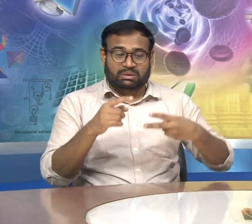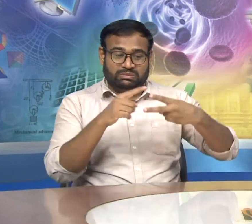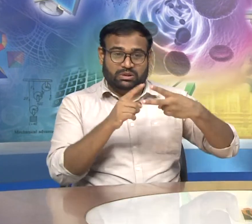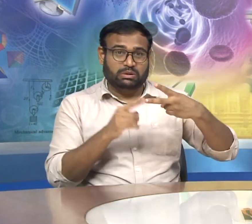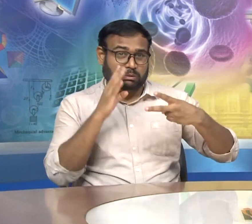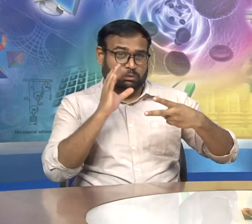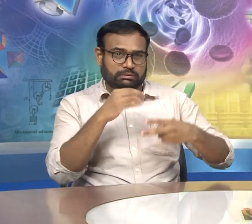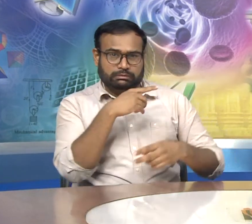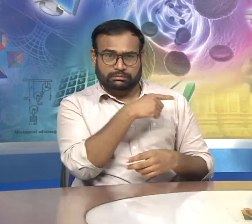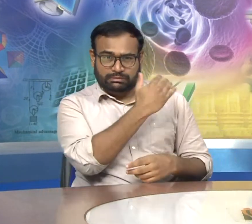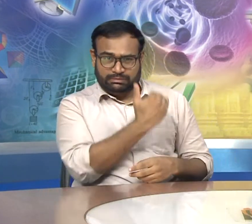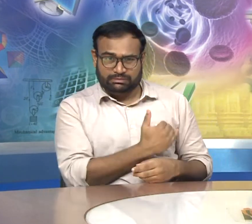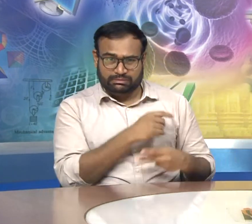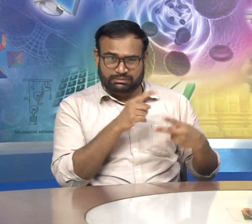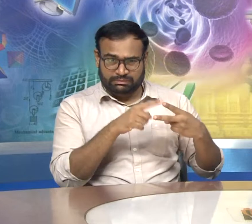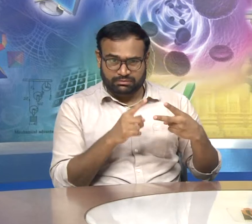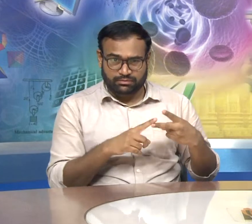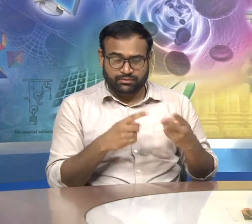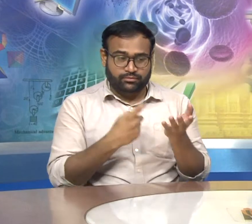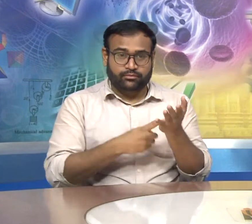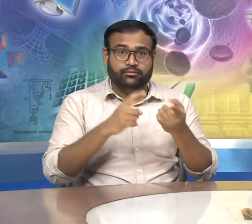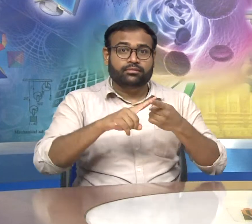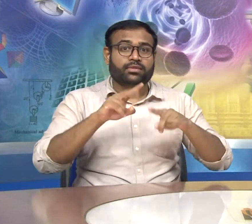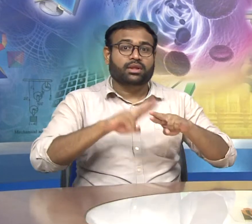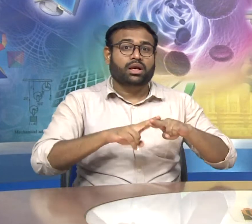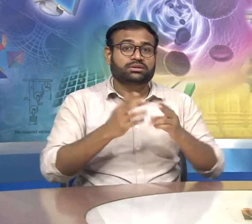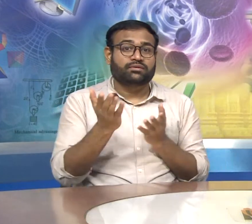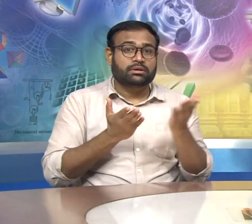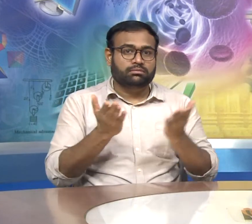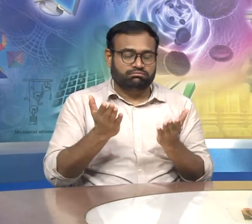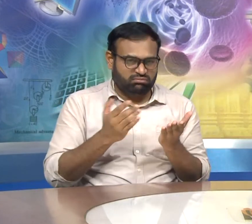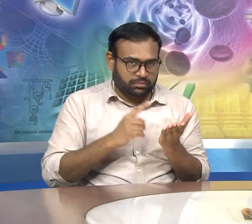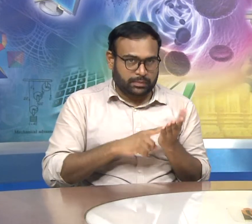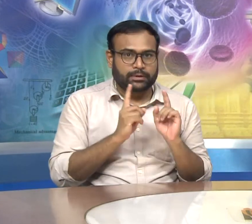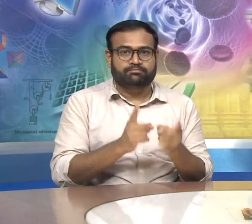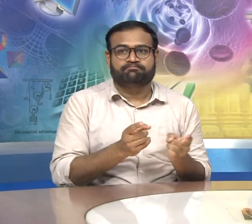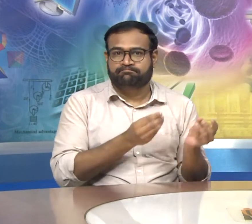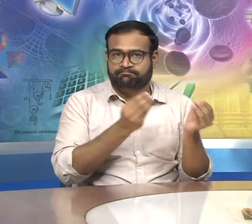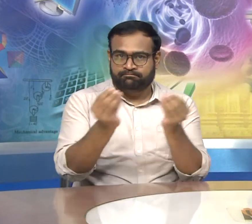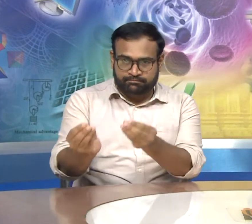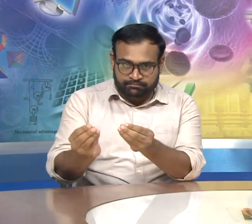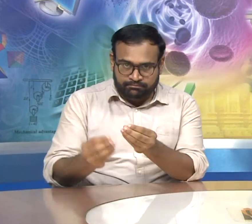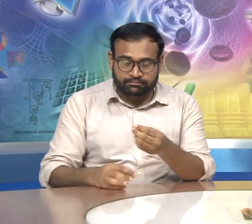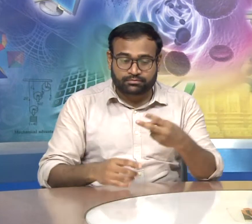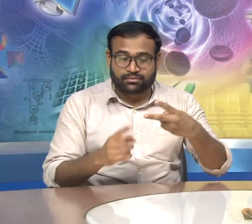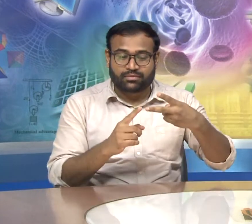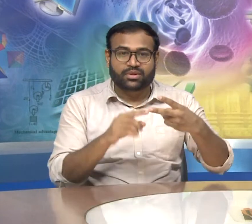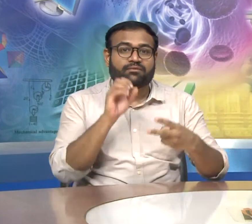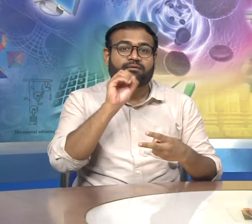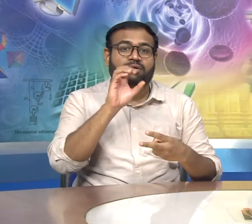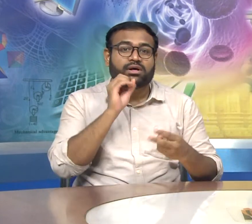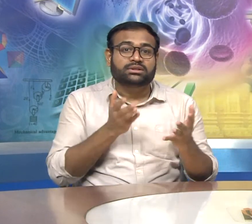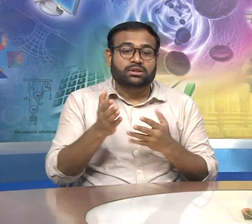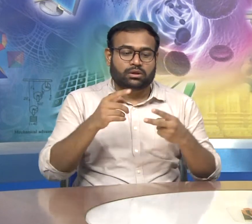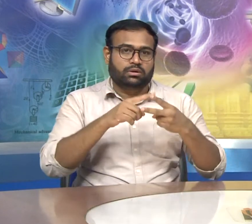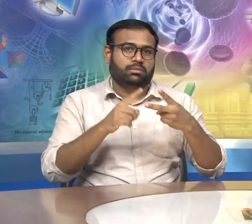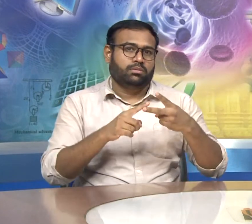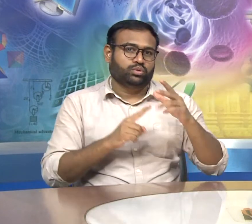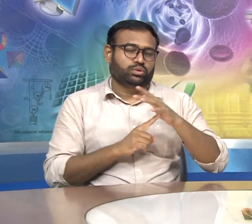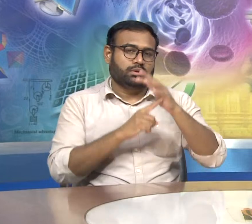a range of service. Next, which are broadly known as reference service and information